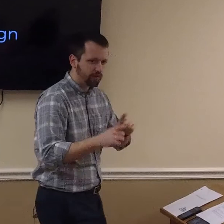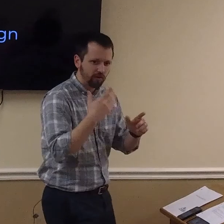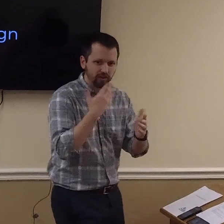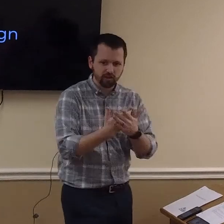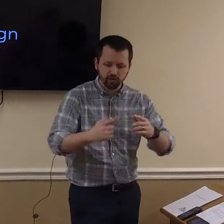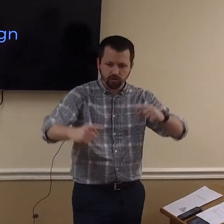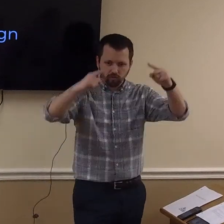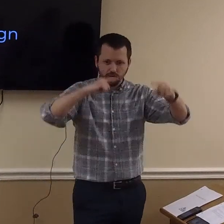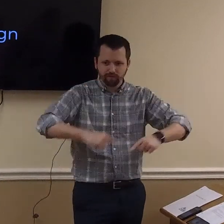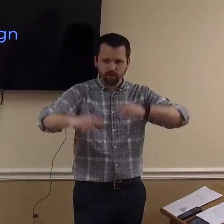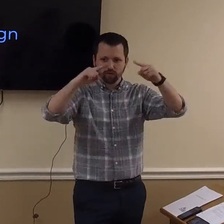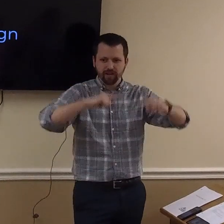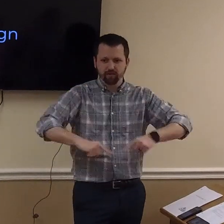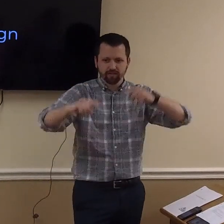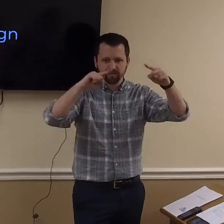If you're really good, you can go 1 forward and 1 backwards. Oh, wow.